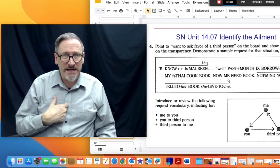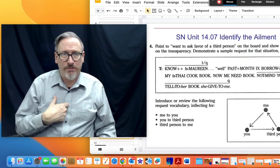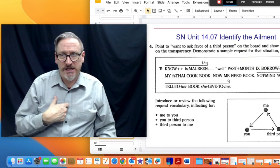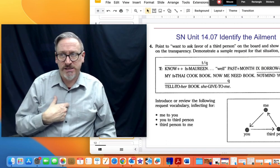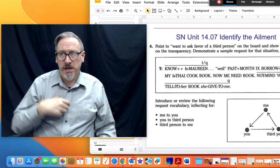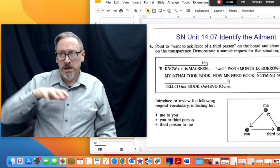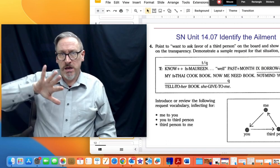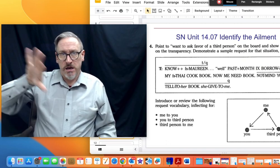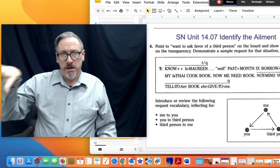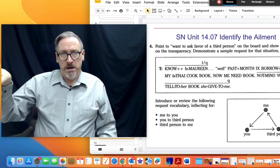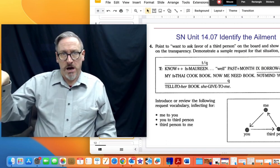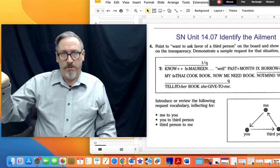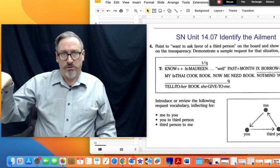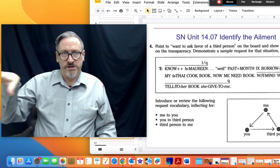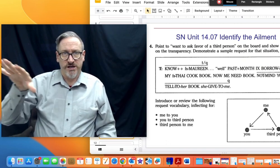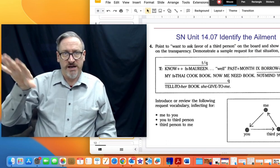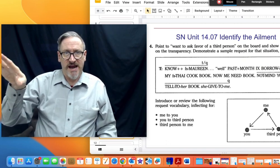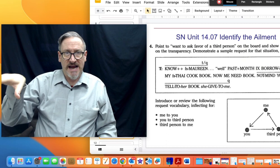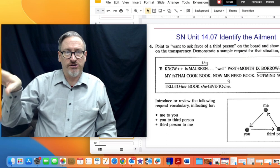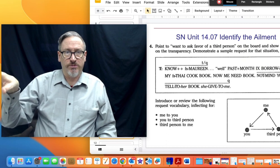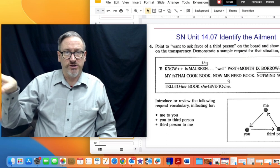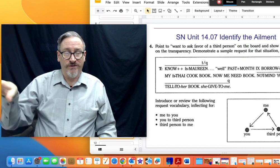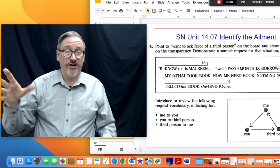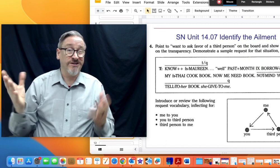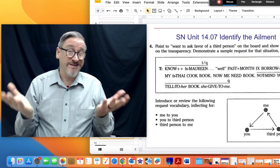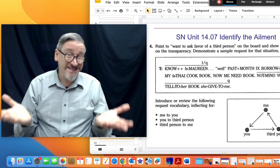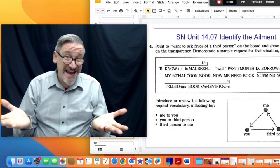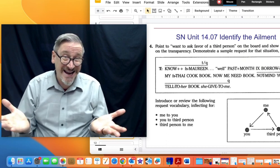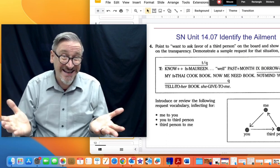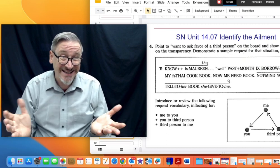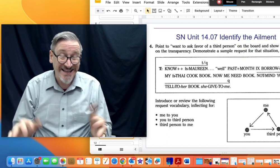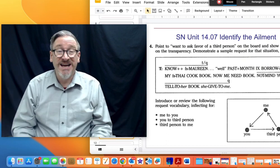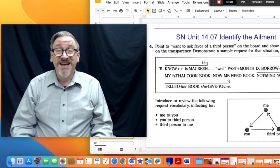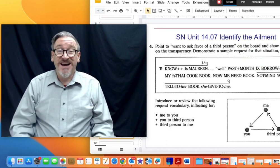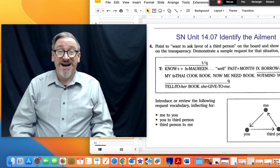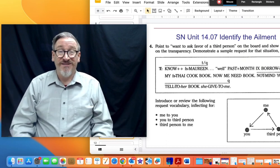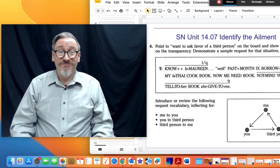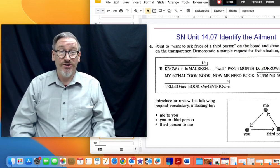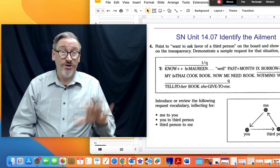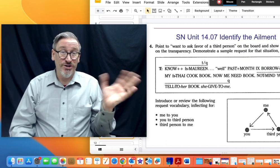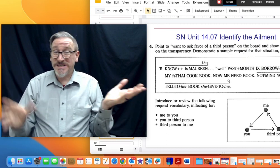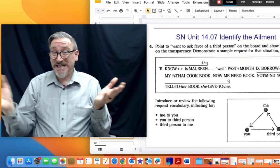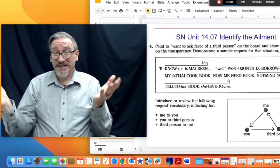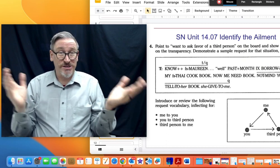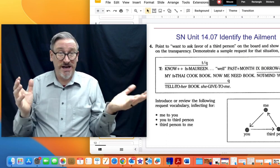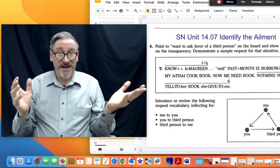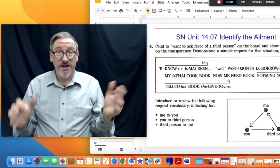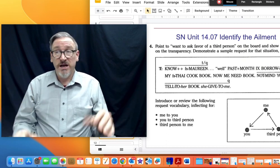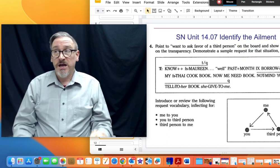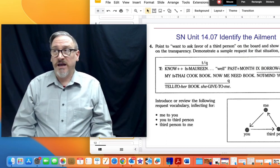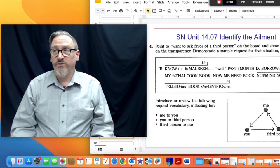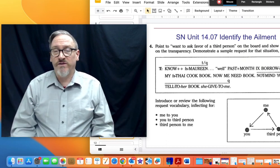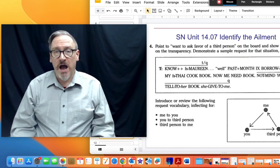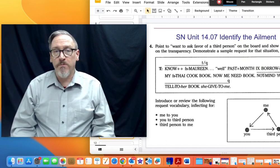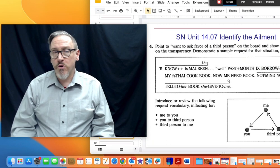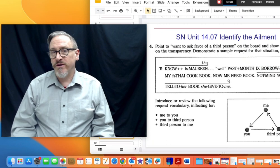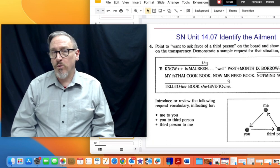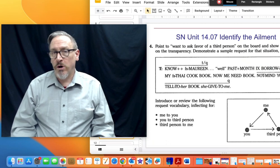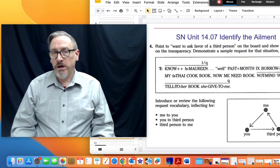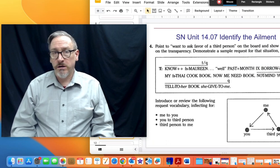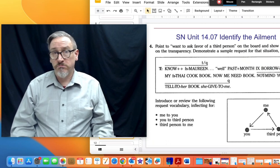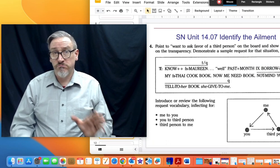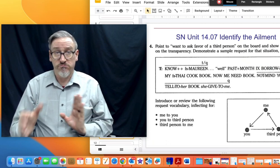tend to place an extra person over here. Technically, you could do it to either side. If you've got